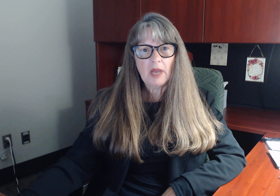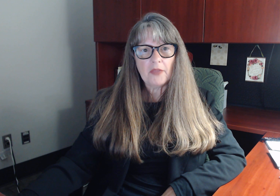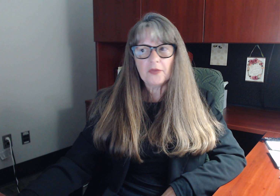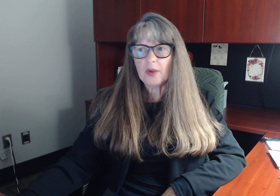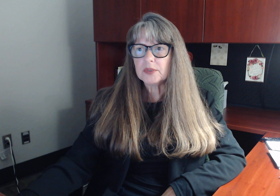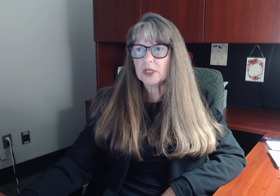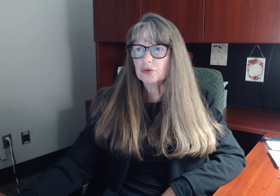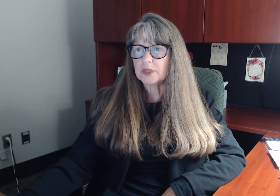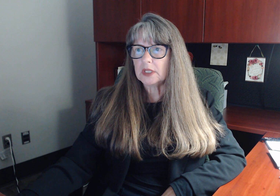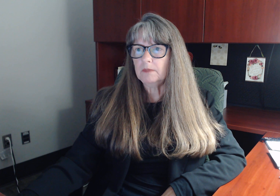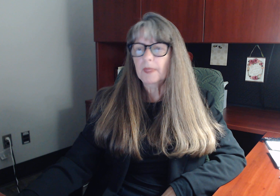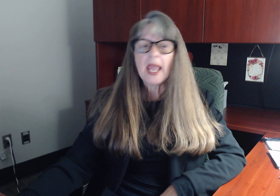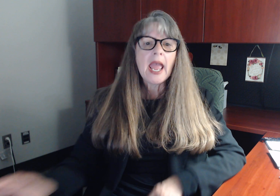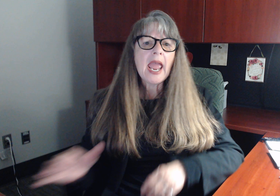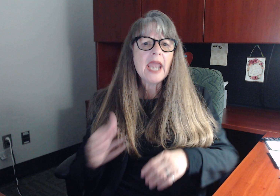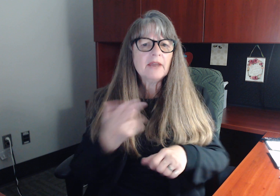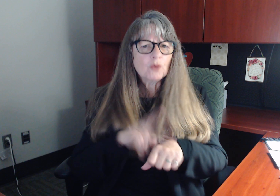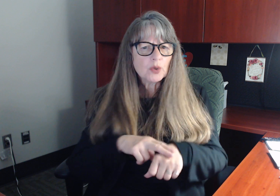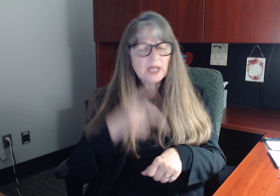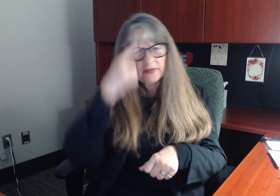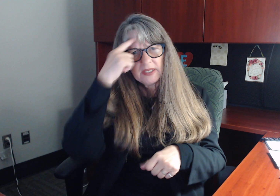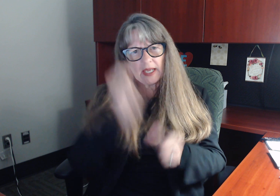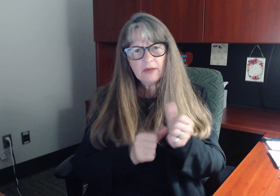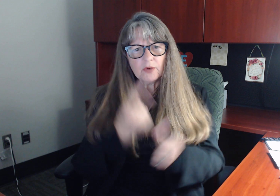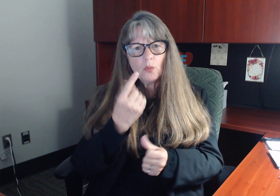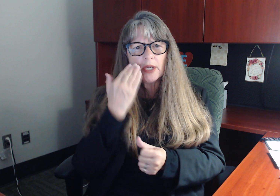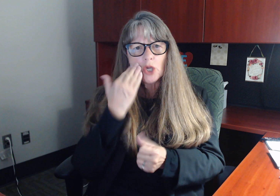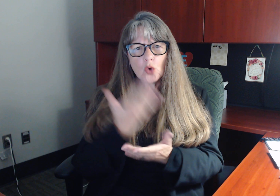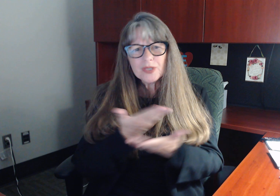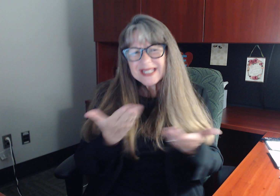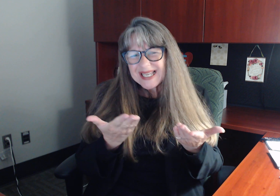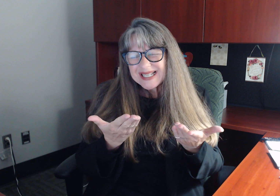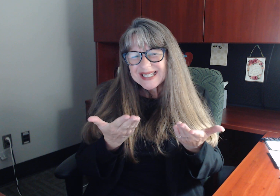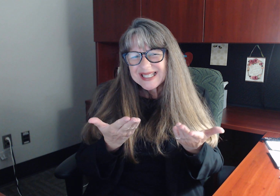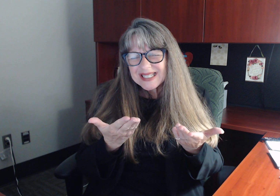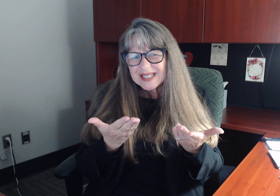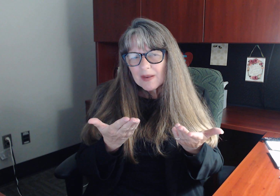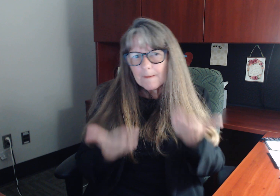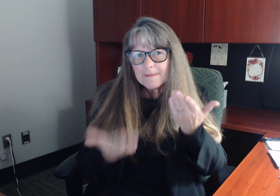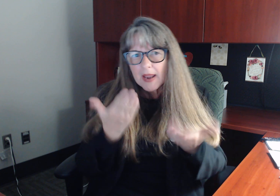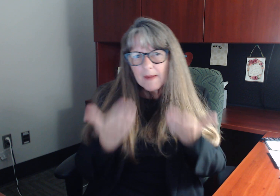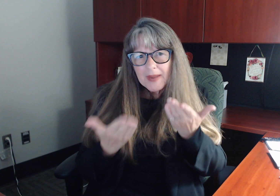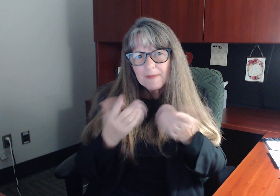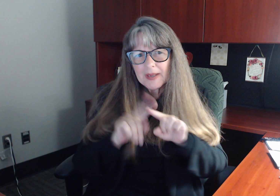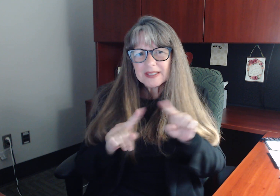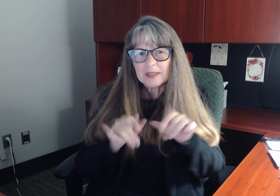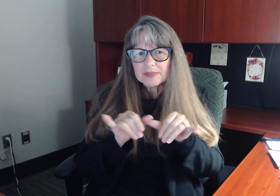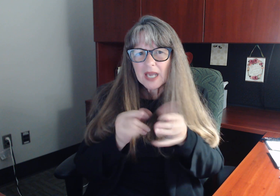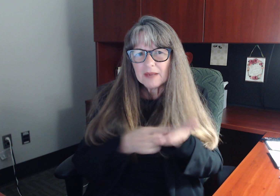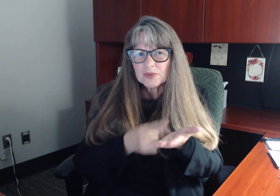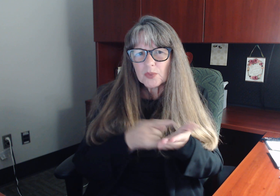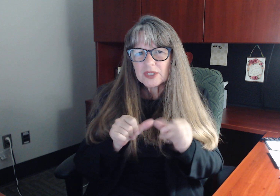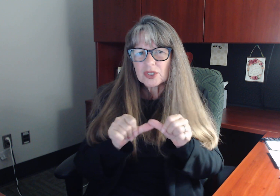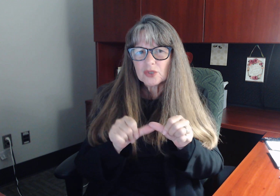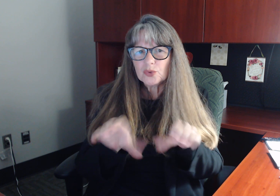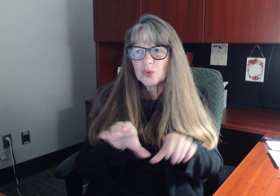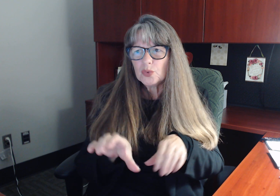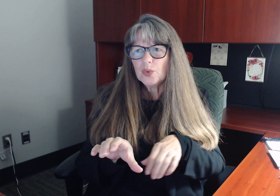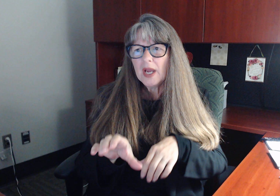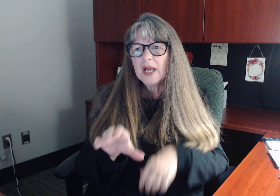that was interesting. And of course, I think everyone knows this, maybe, but sometimes we still do,